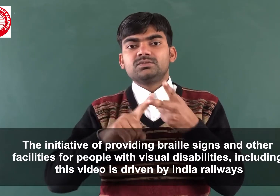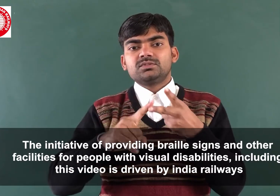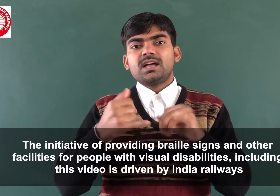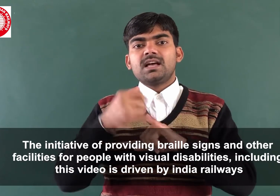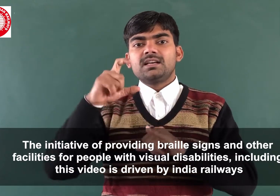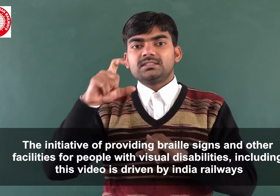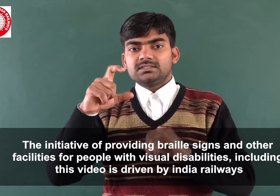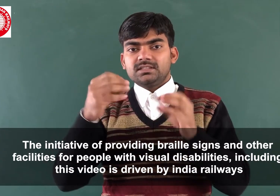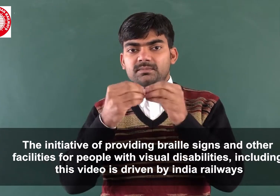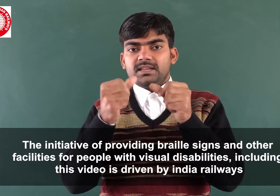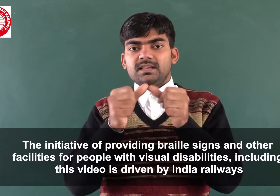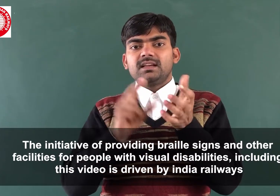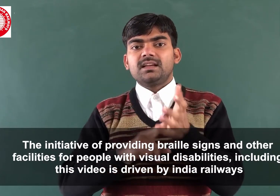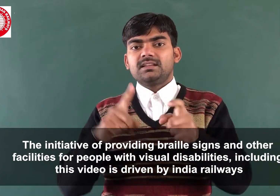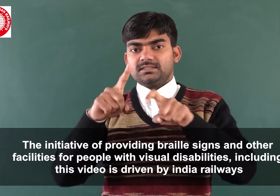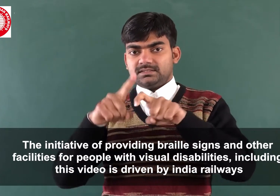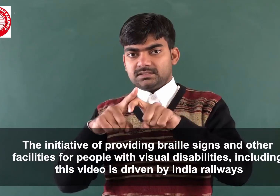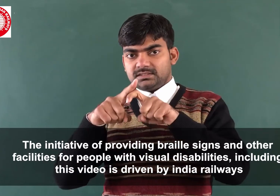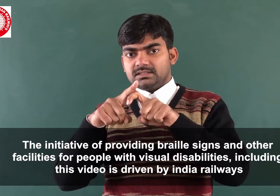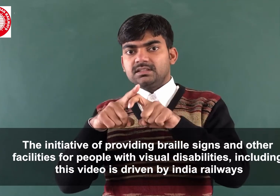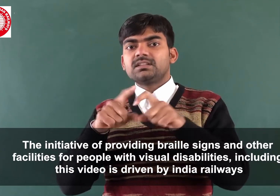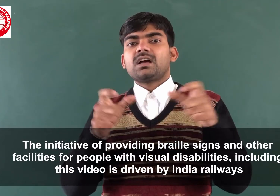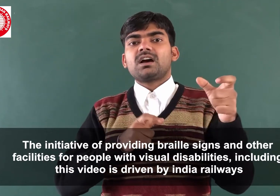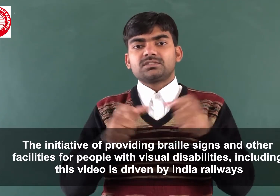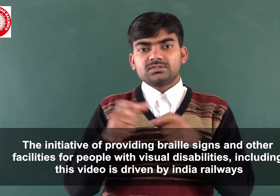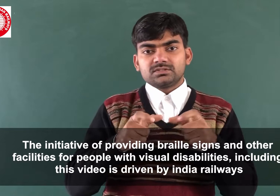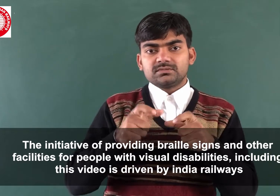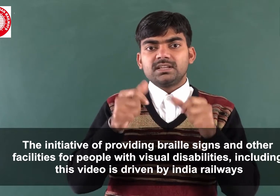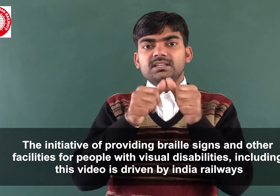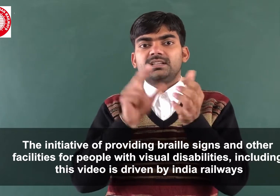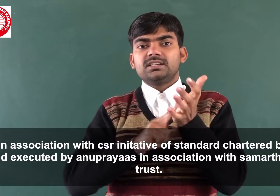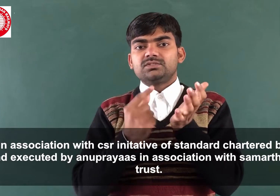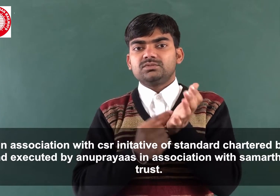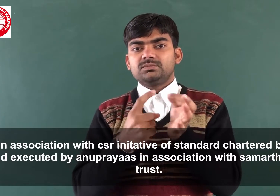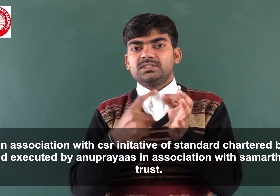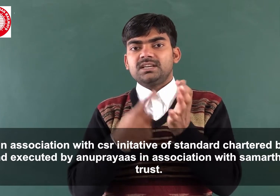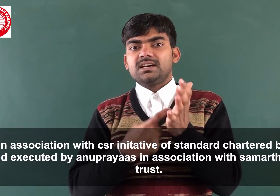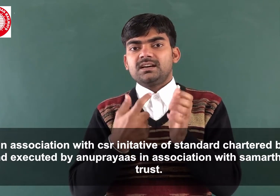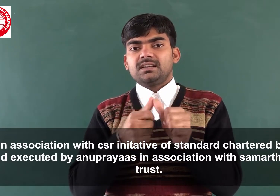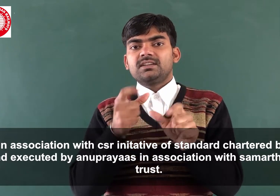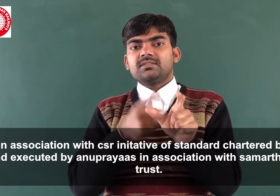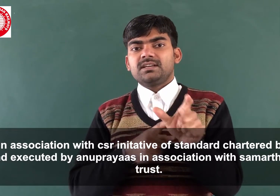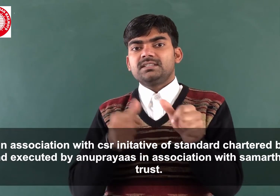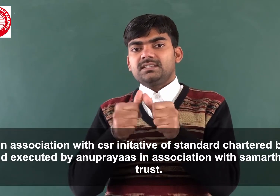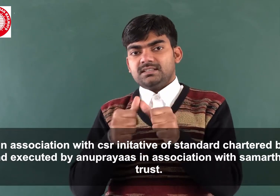disabilities, including this video, is driven by Indian Railways in association with